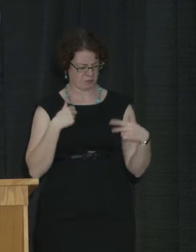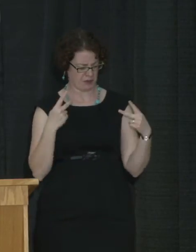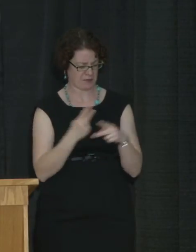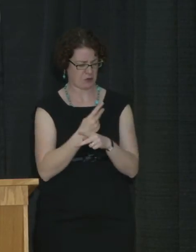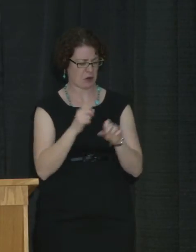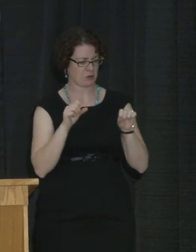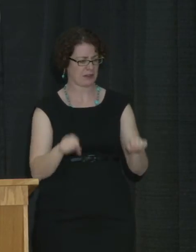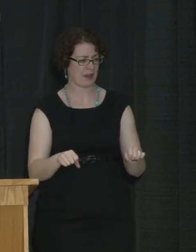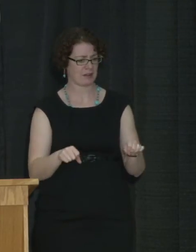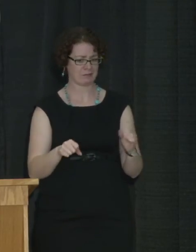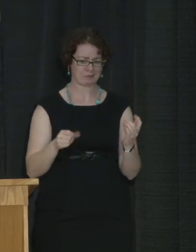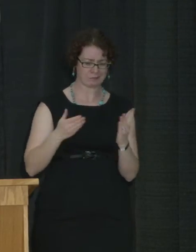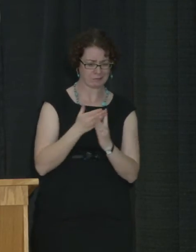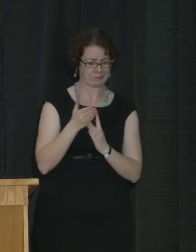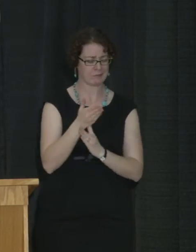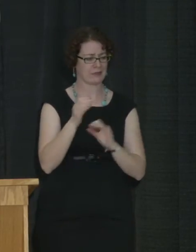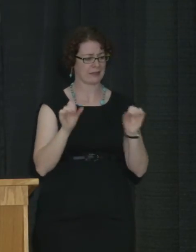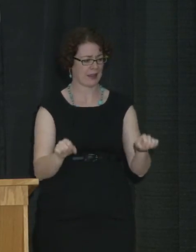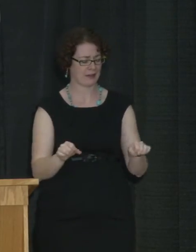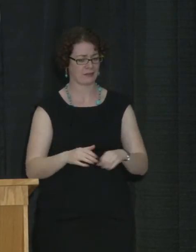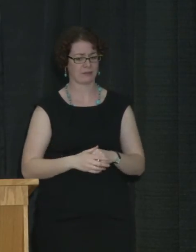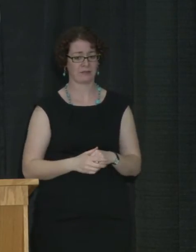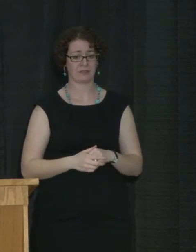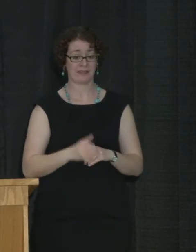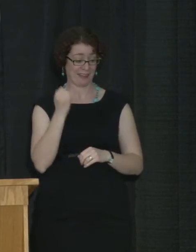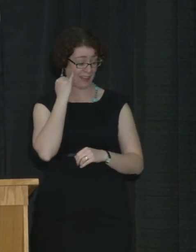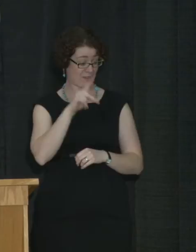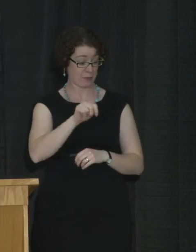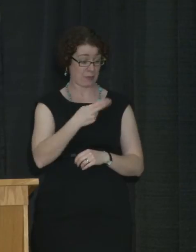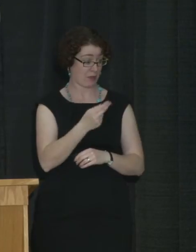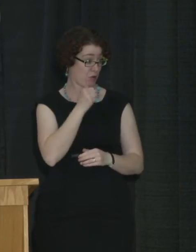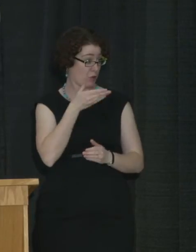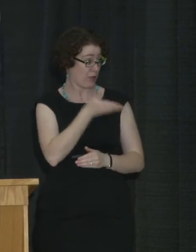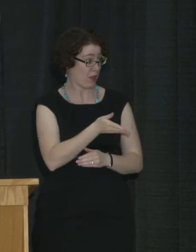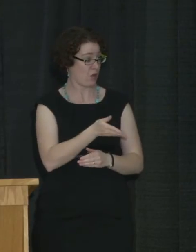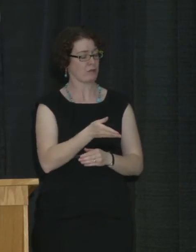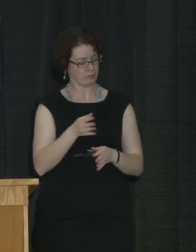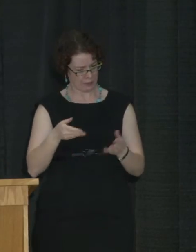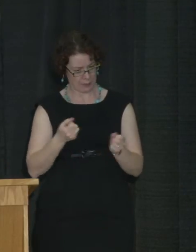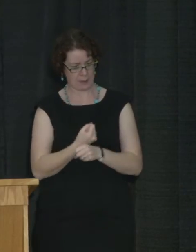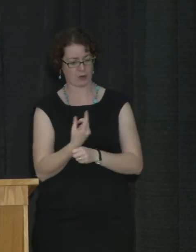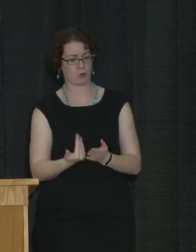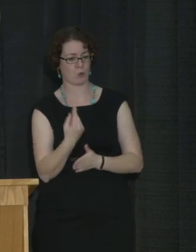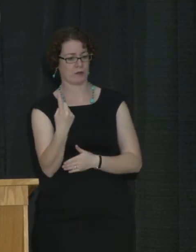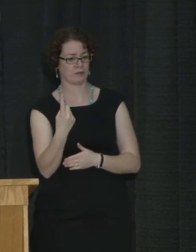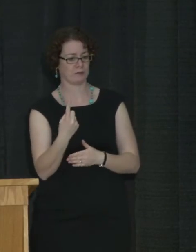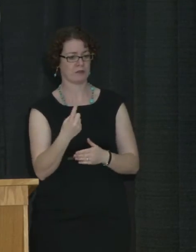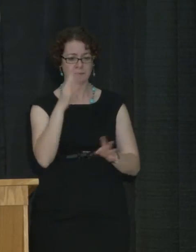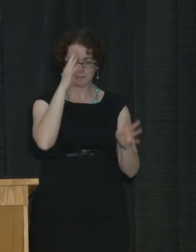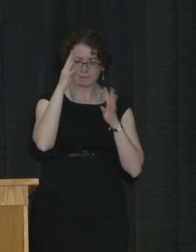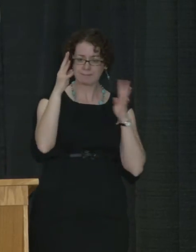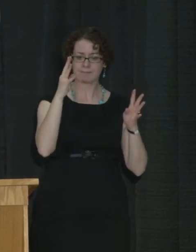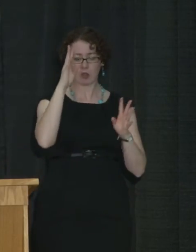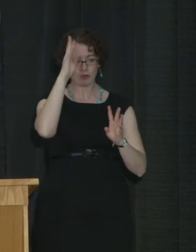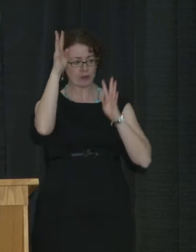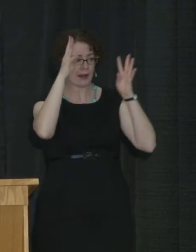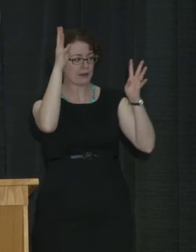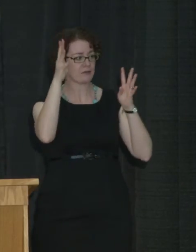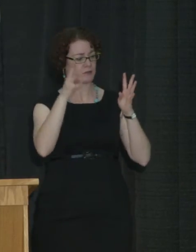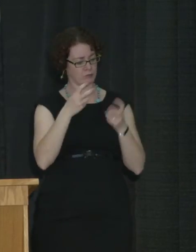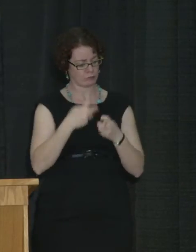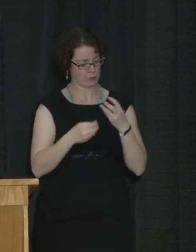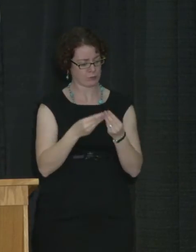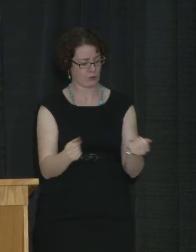things out and find a way forward. If a path does not exist, they make it. They are innovative, creative